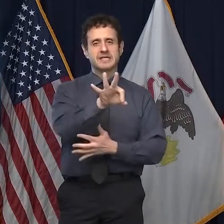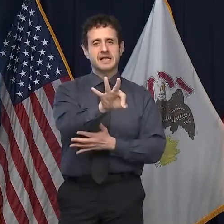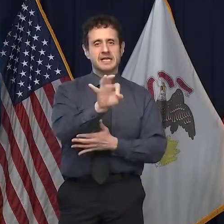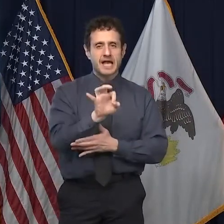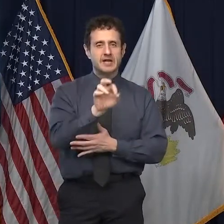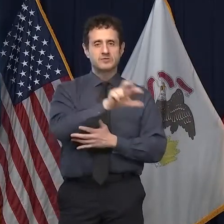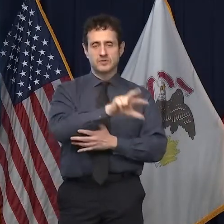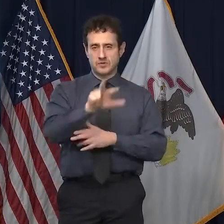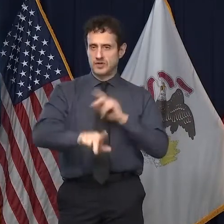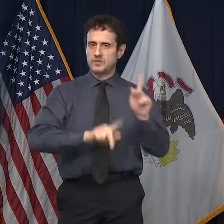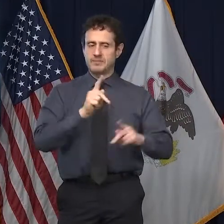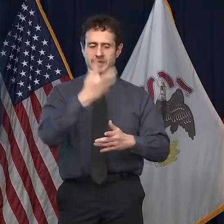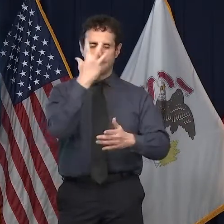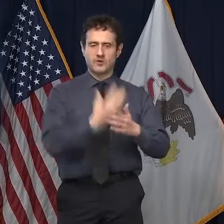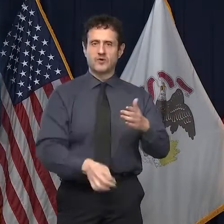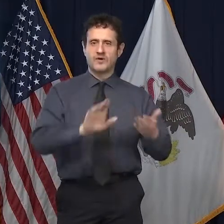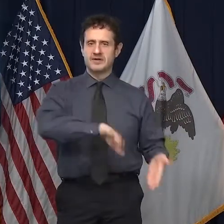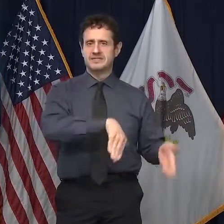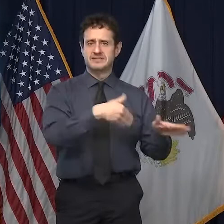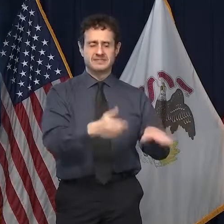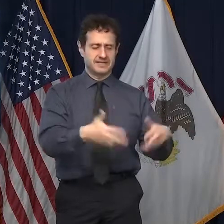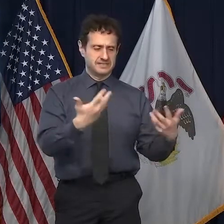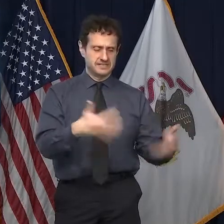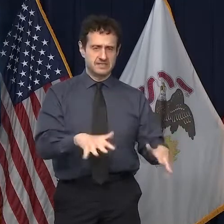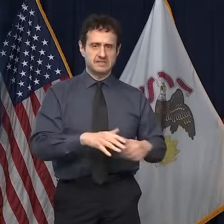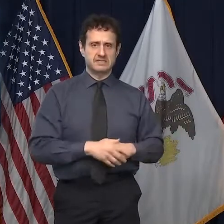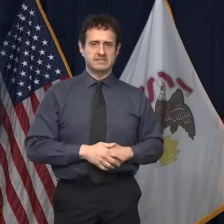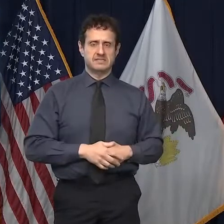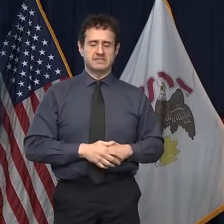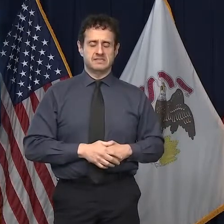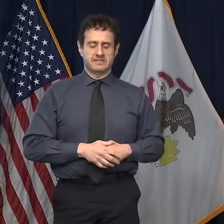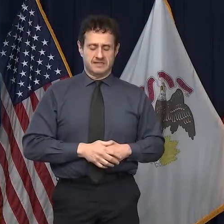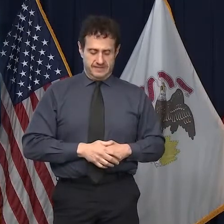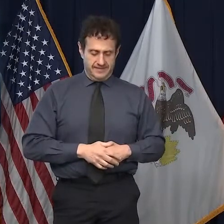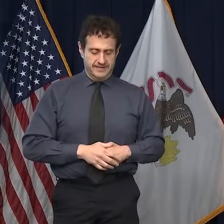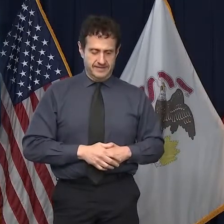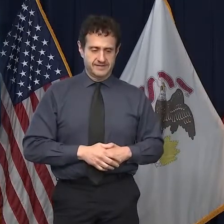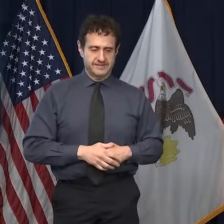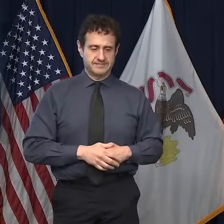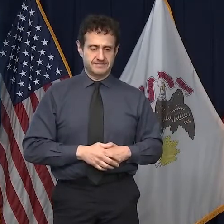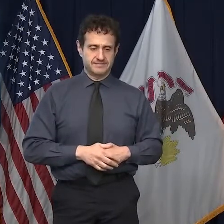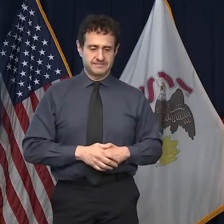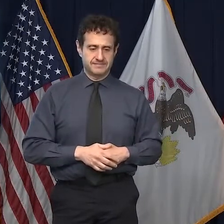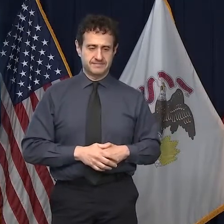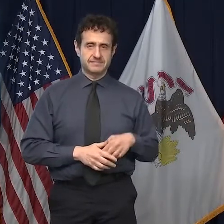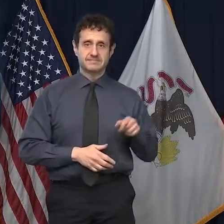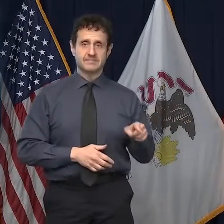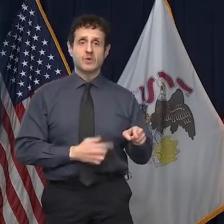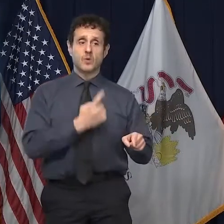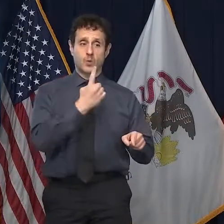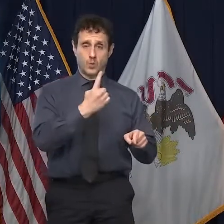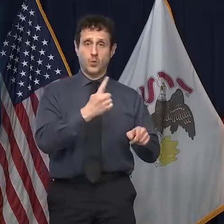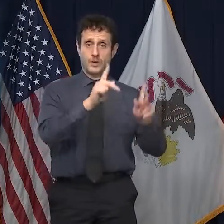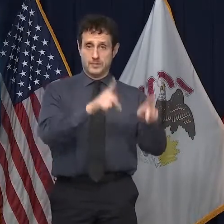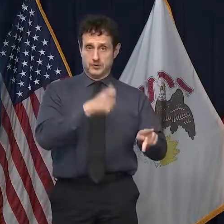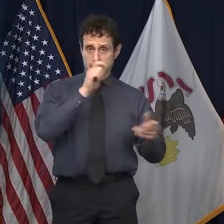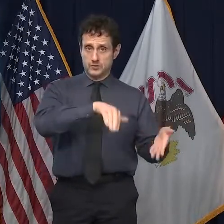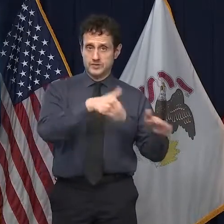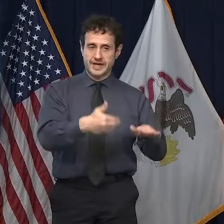9,933 total lives lost. And among that count includes a 30-year-old.